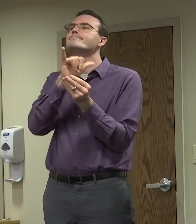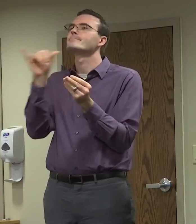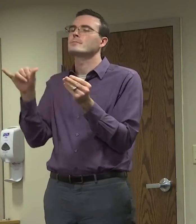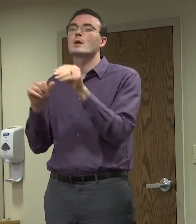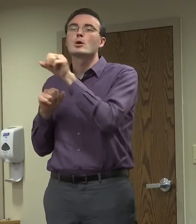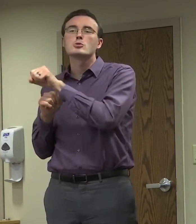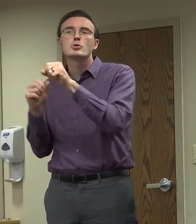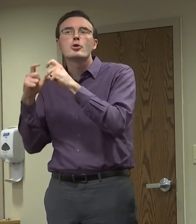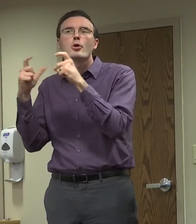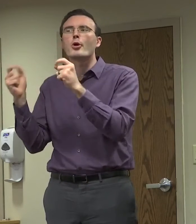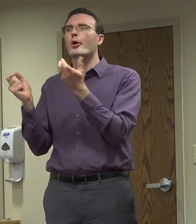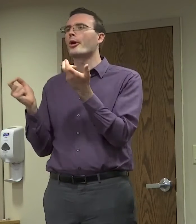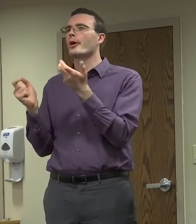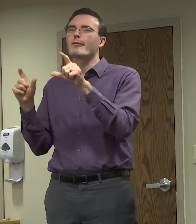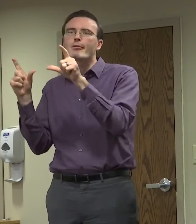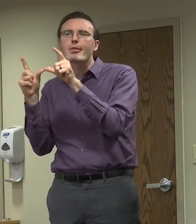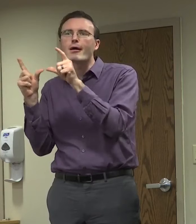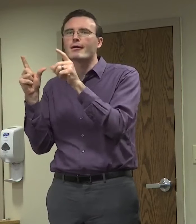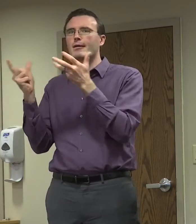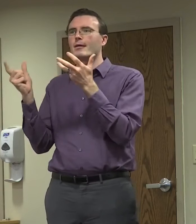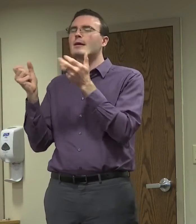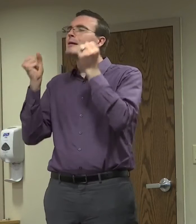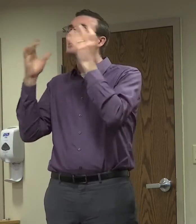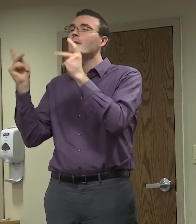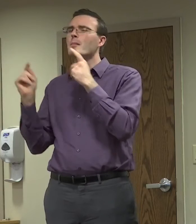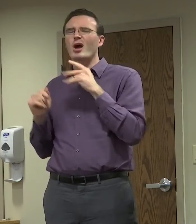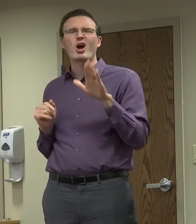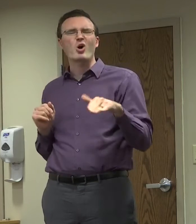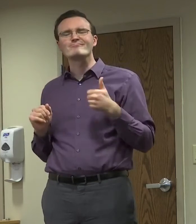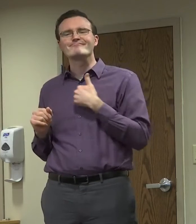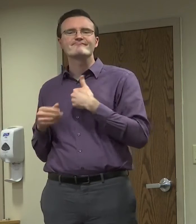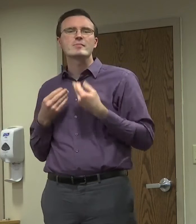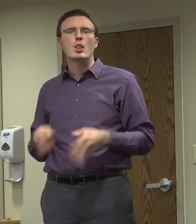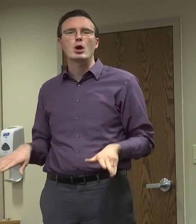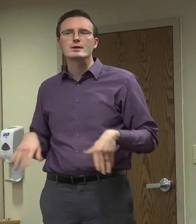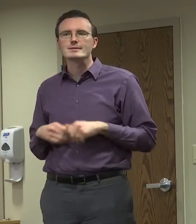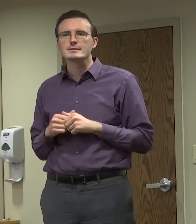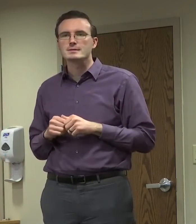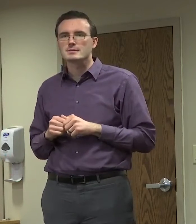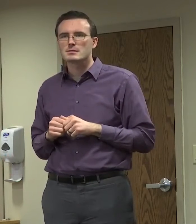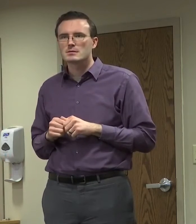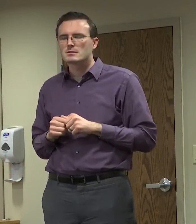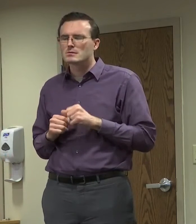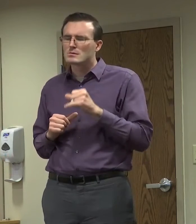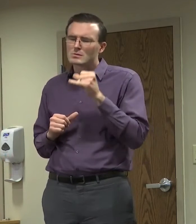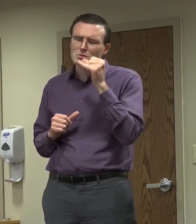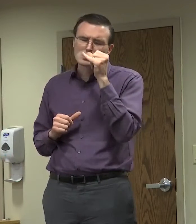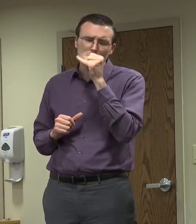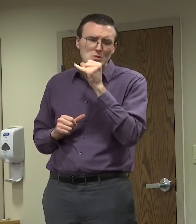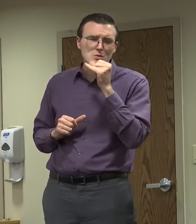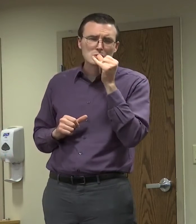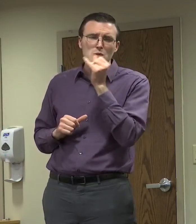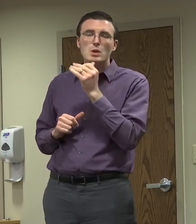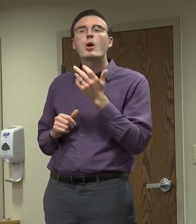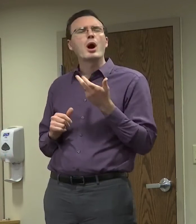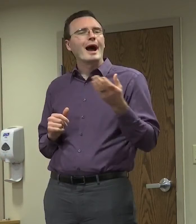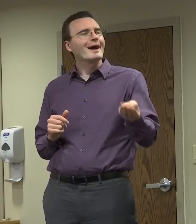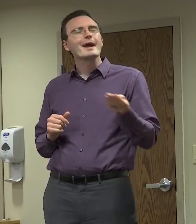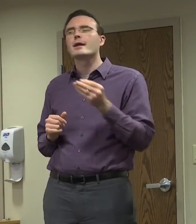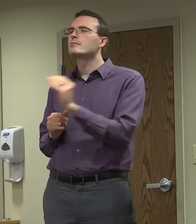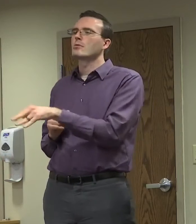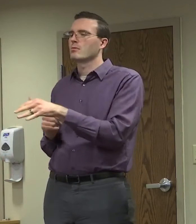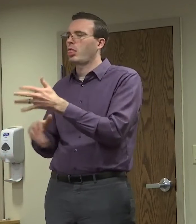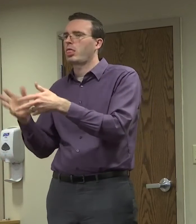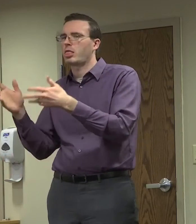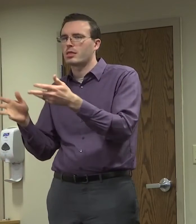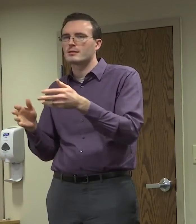Security. The number of individuals who are telling us that they've lost their cards, that they've misplaced them, that they ran